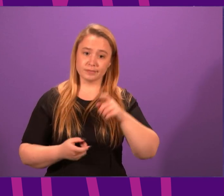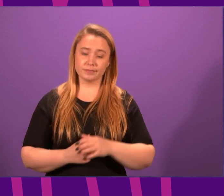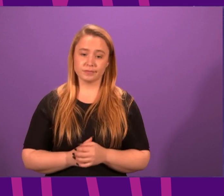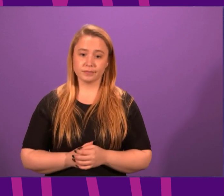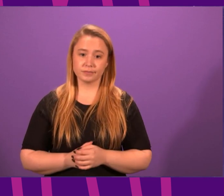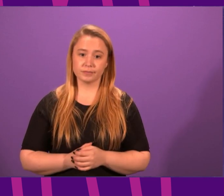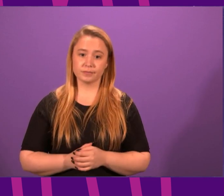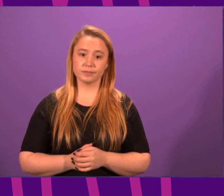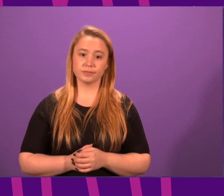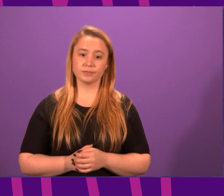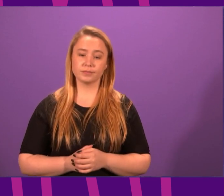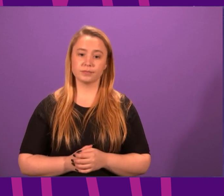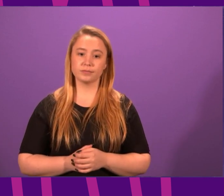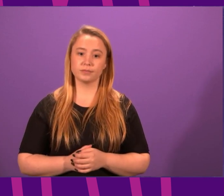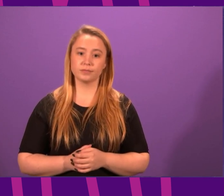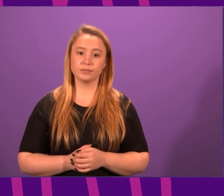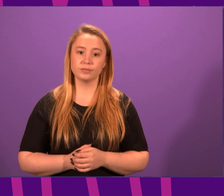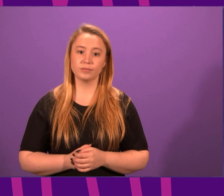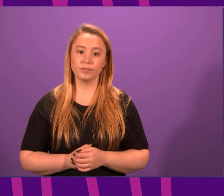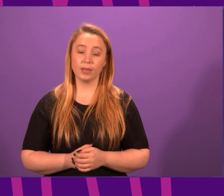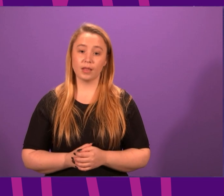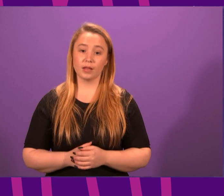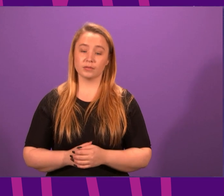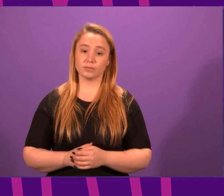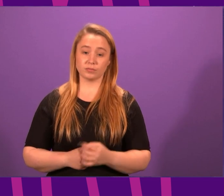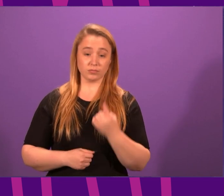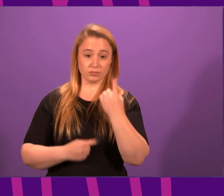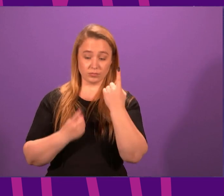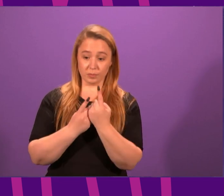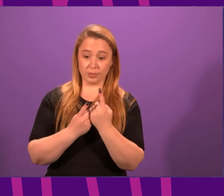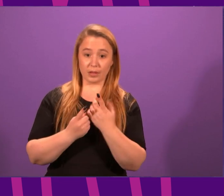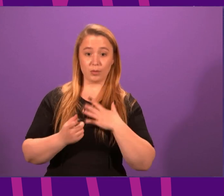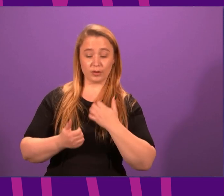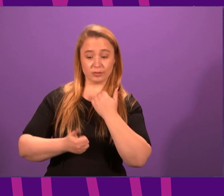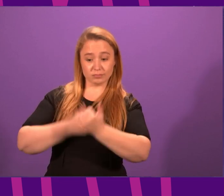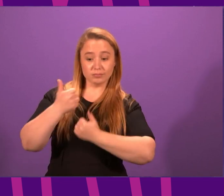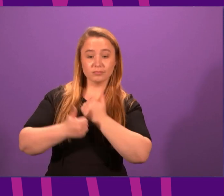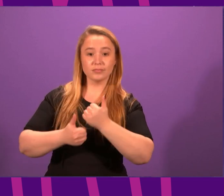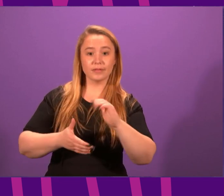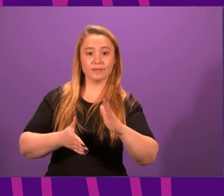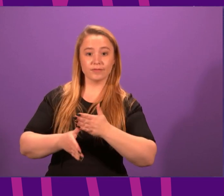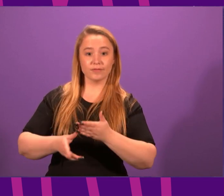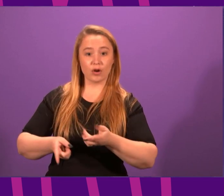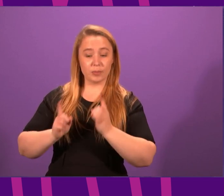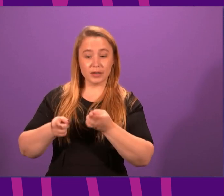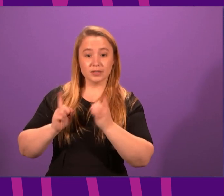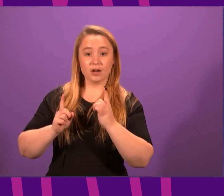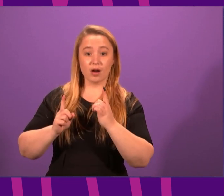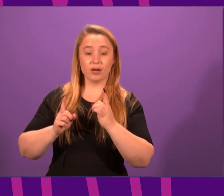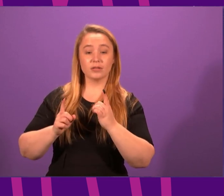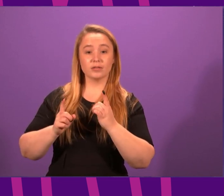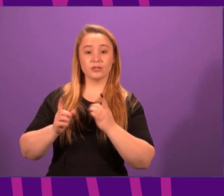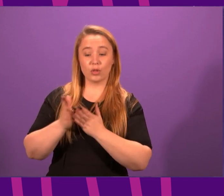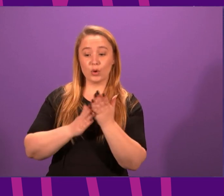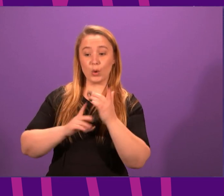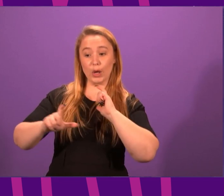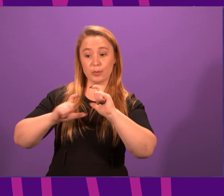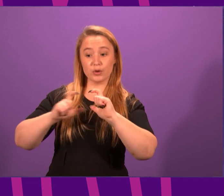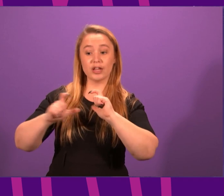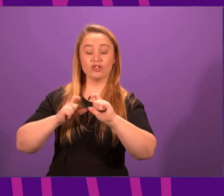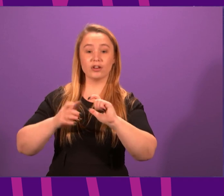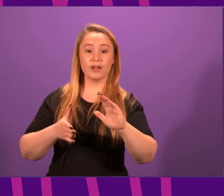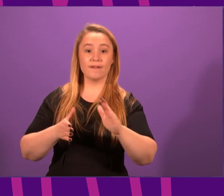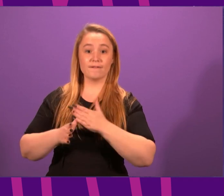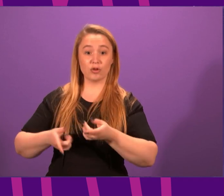we rightly commend the First Minister on is on the communications. I accept that the First Minister is a better communicator